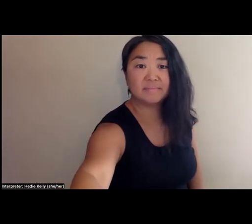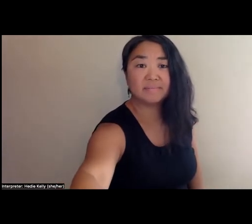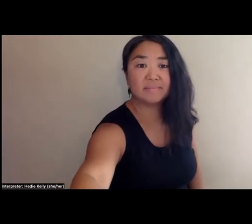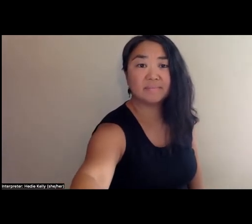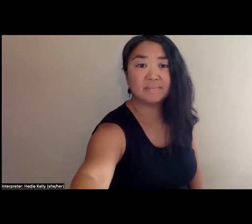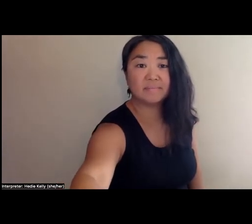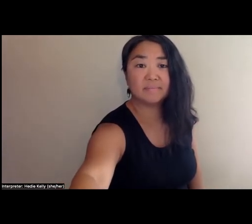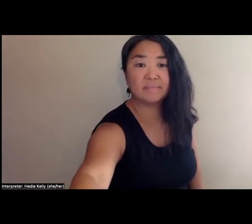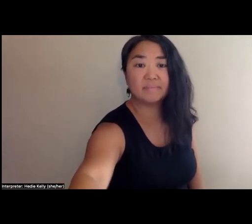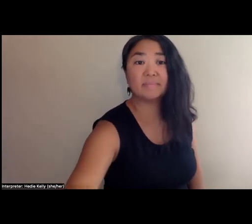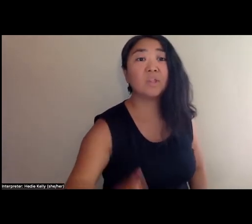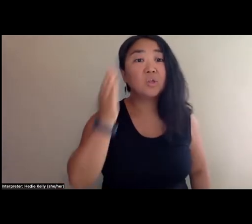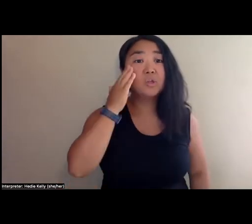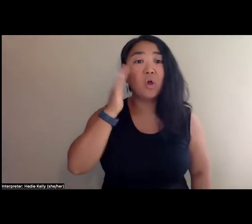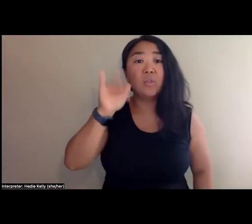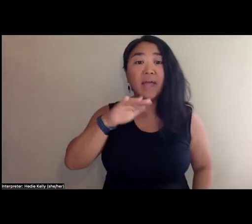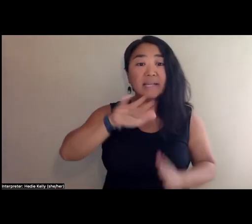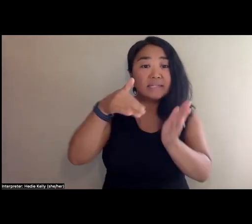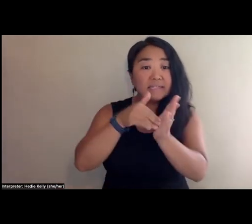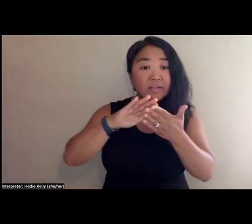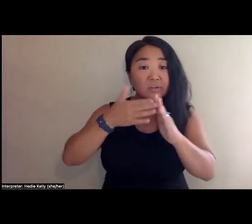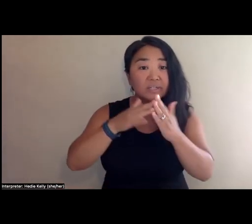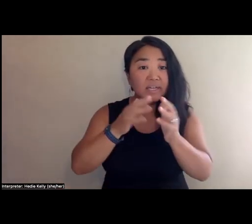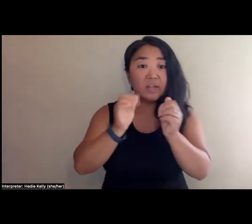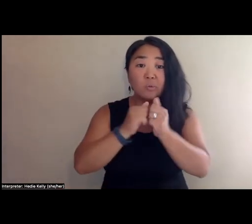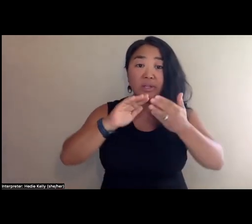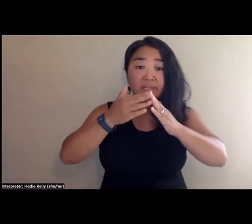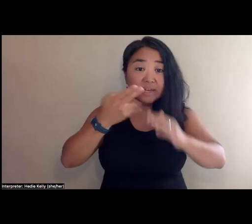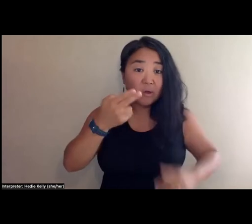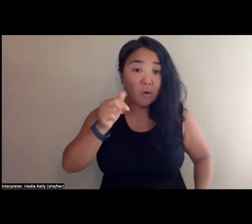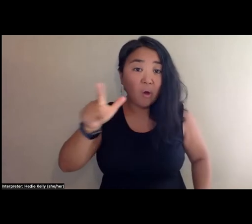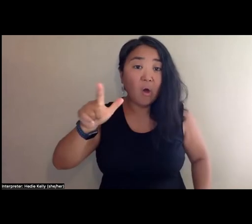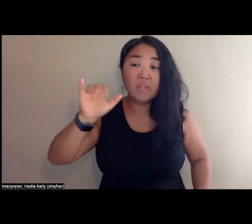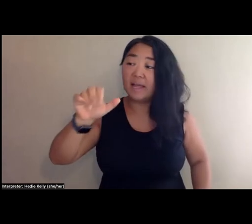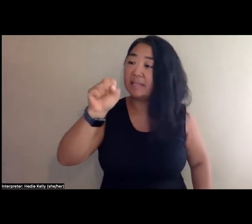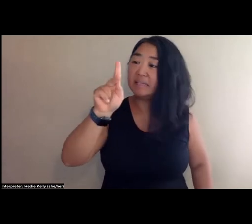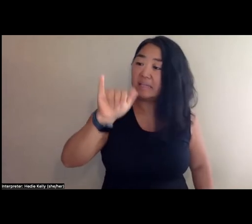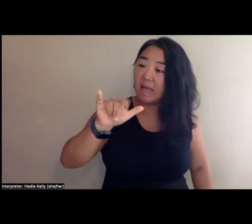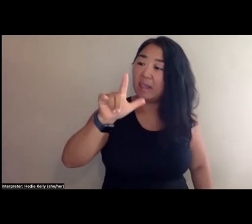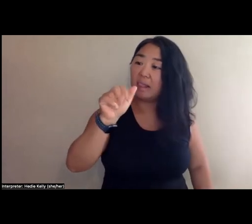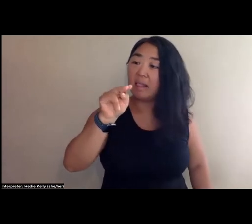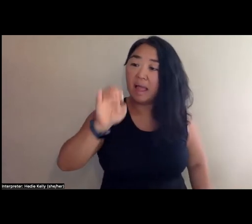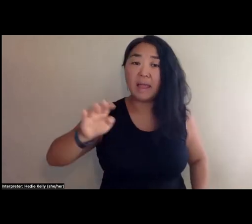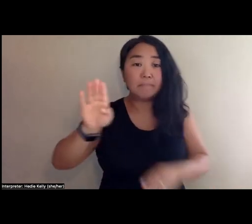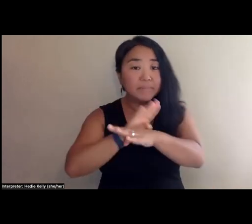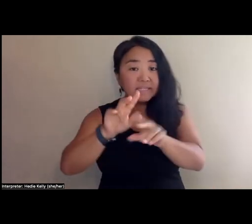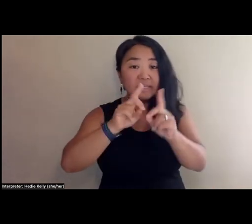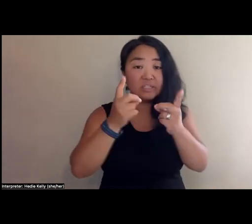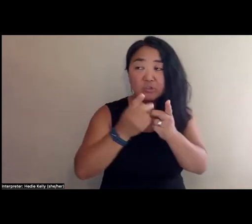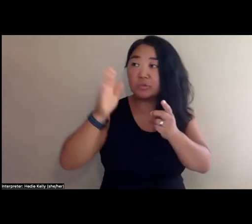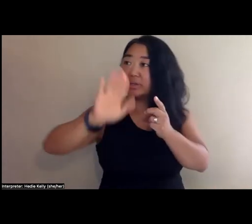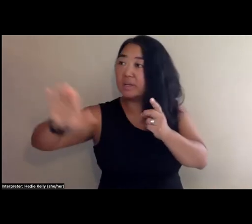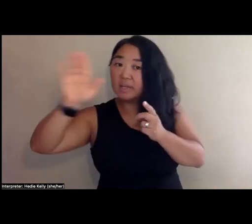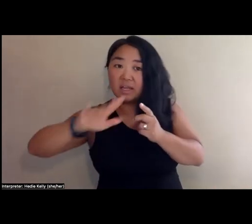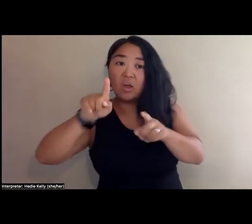the center city area with City Hall and the skylines right around here, business district, historic district. You know, Robert's coming at us from